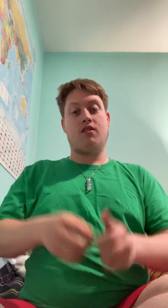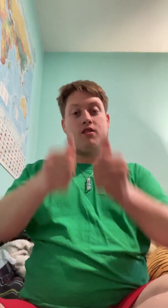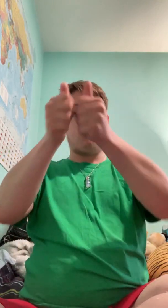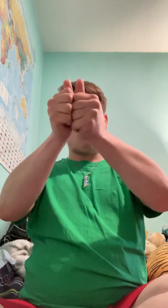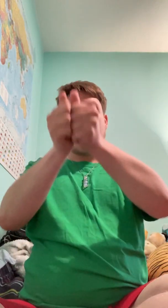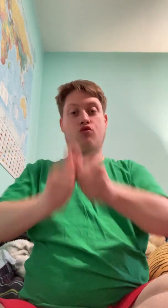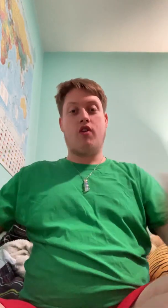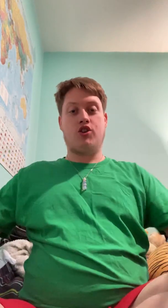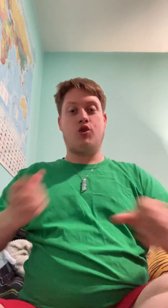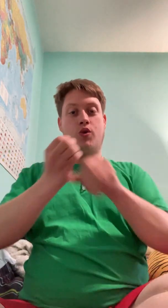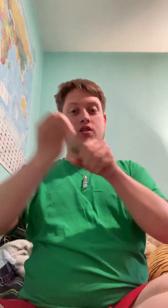So graduate.